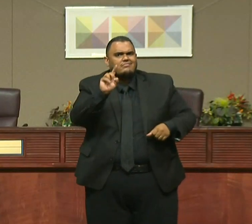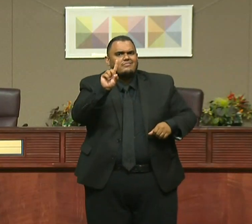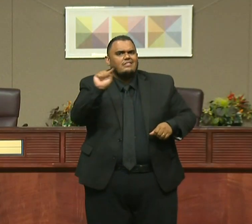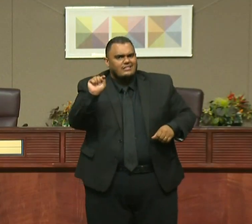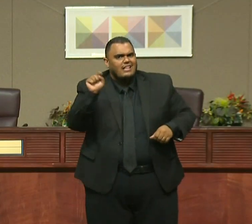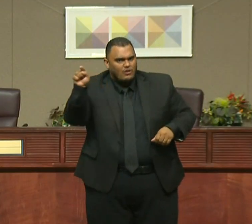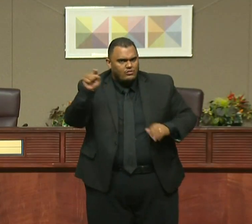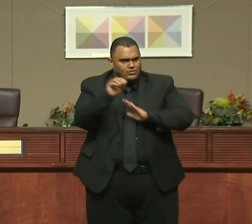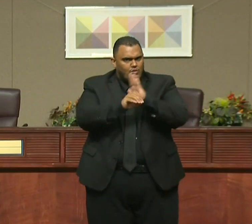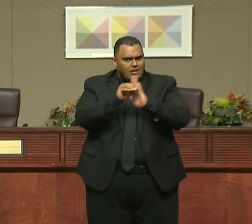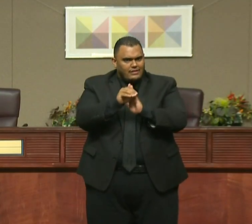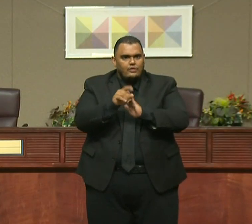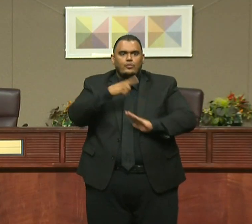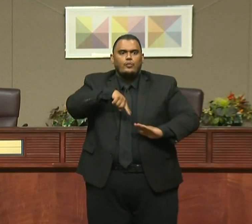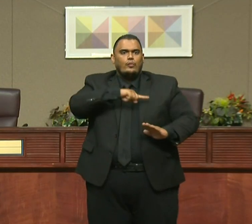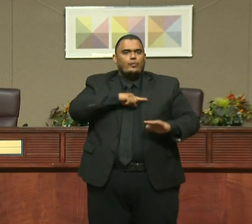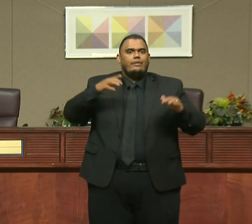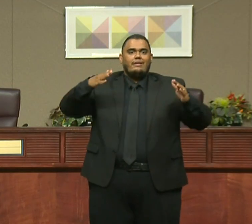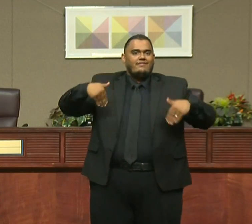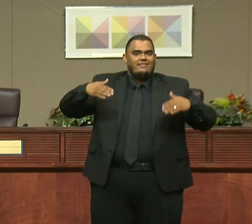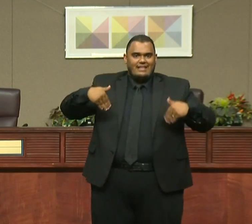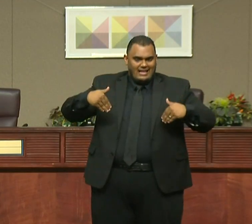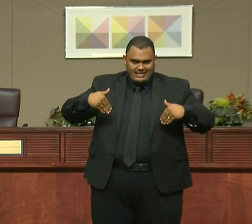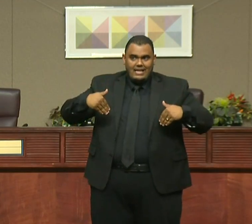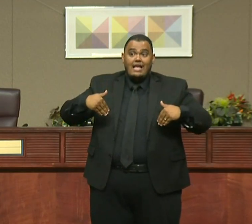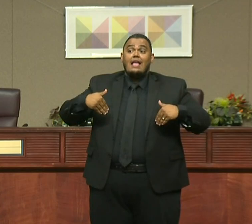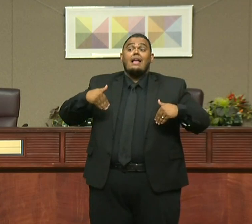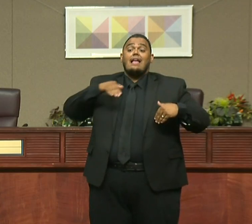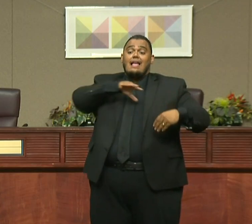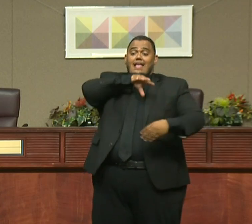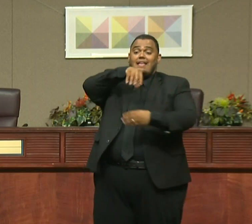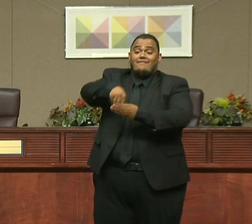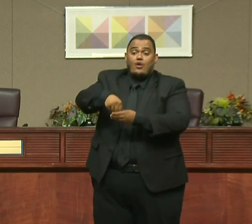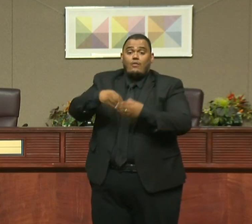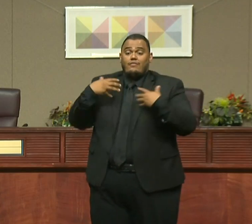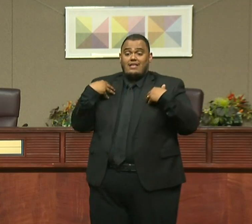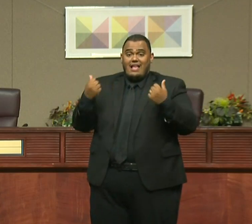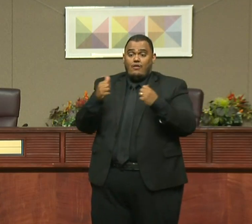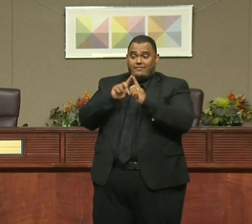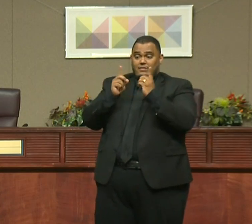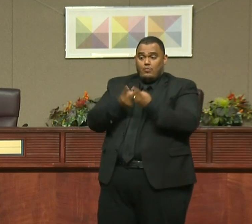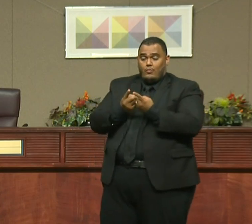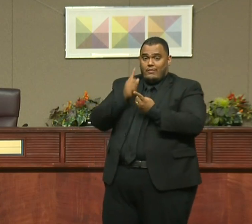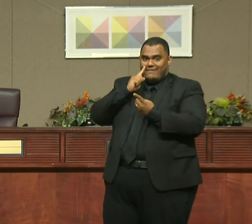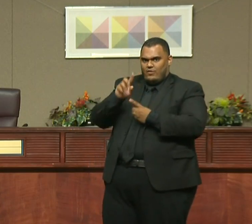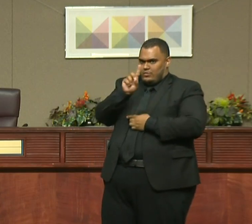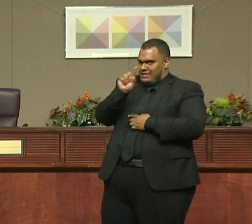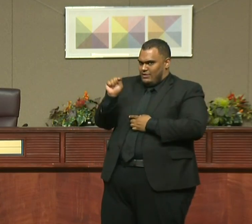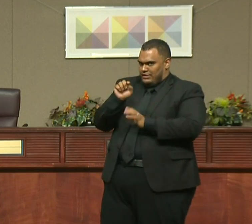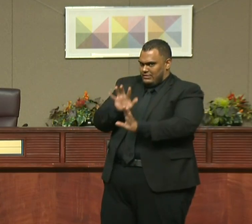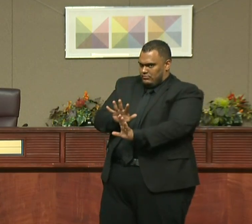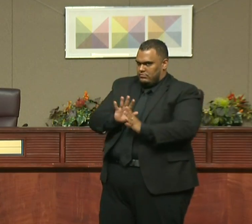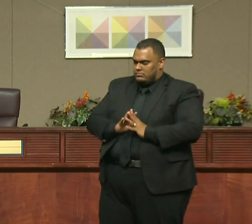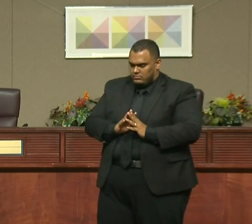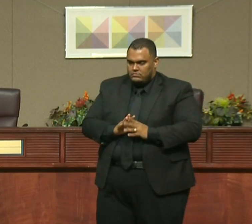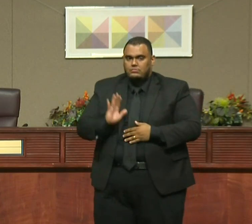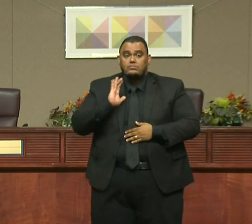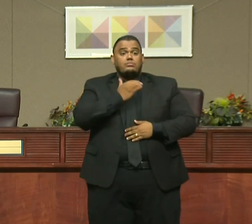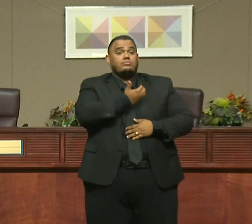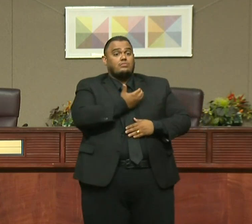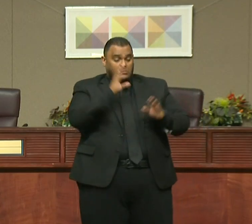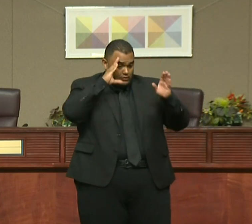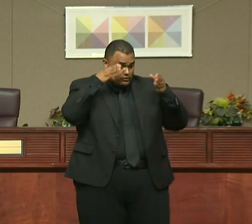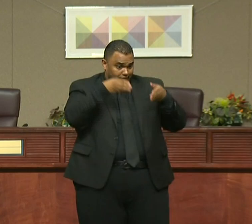department, the office that I had, involved in any efforts. Our efforts right now to prevent any of